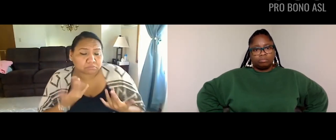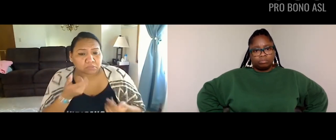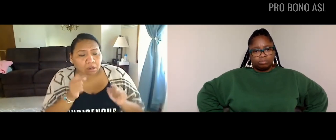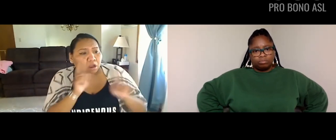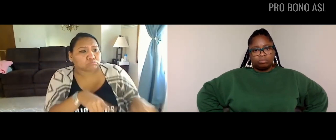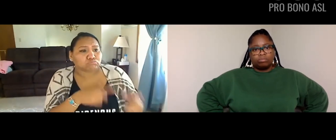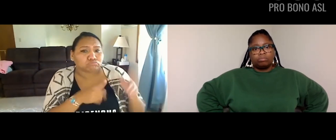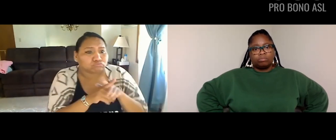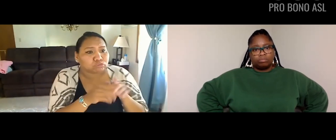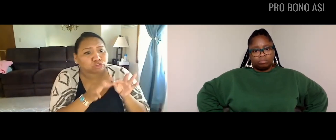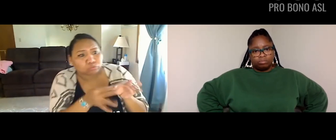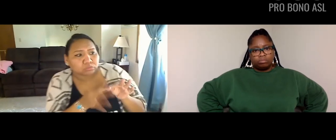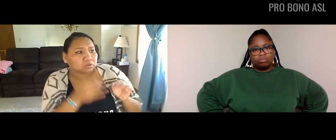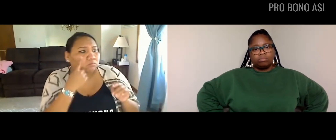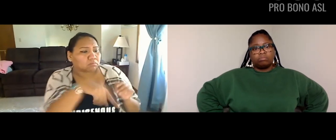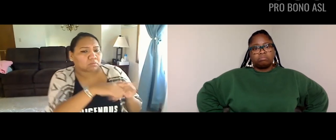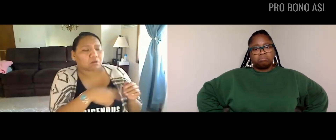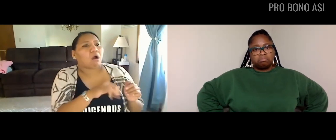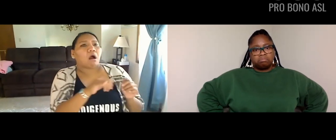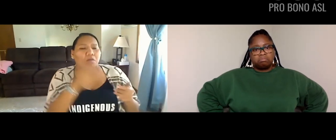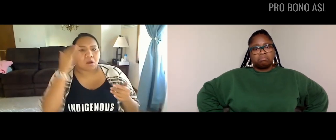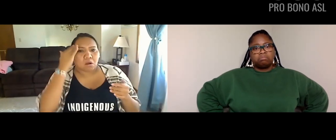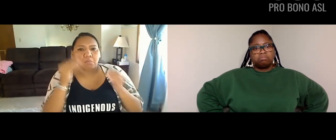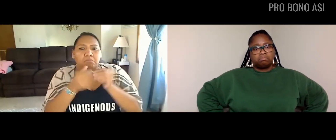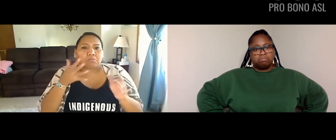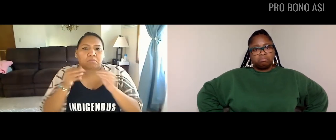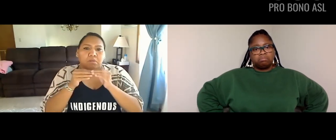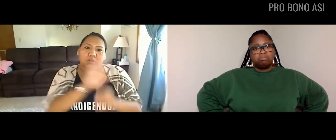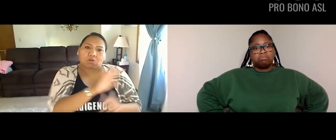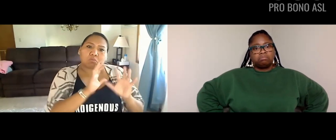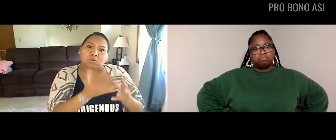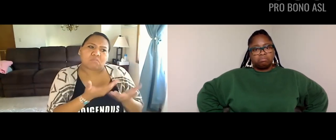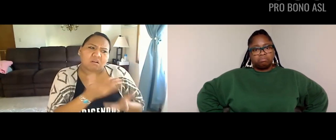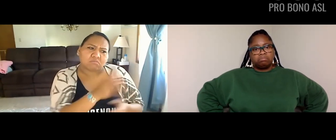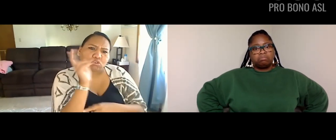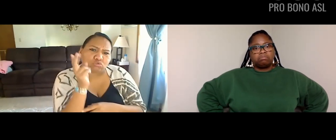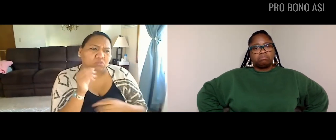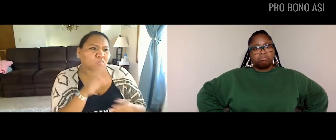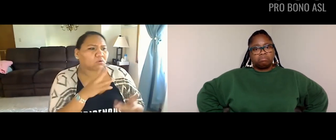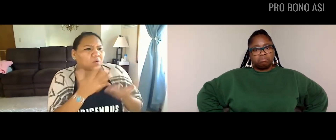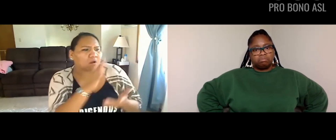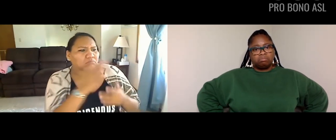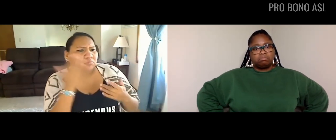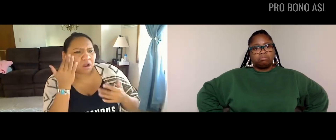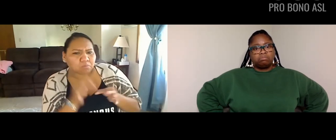you can help. Maybe you can go to the tribes, and if they're having any event, you can provide interpreting services